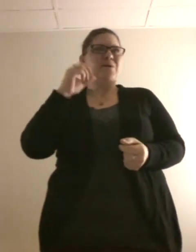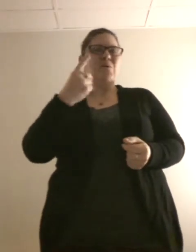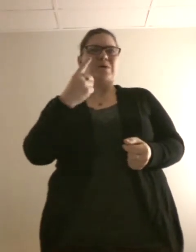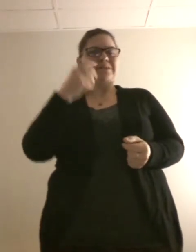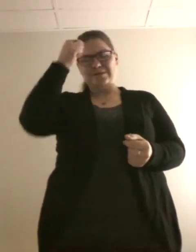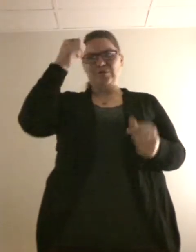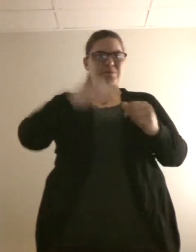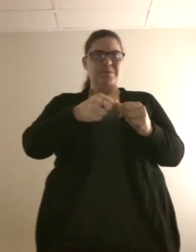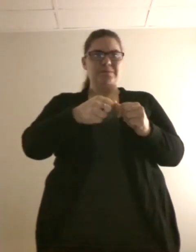What happened?